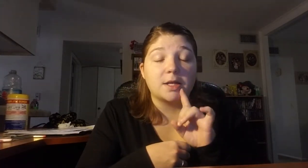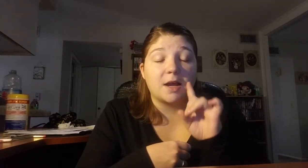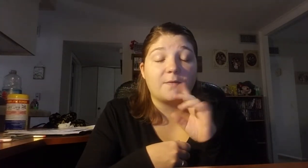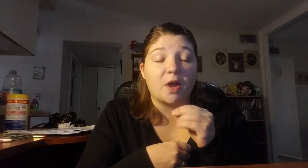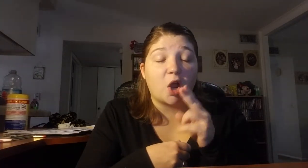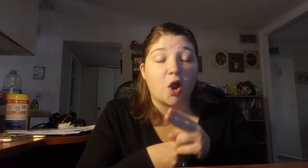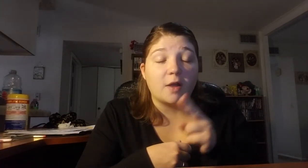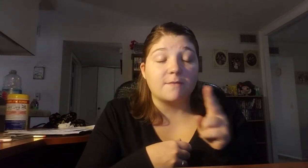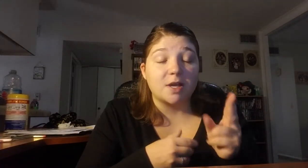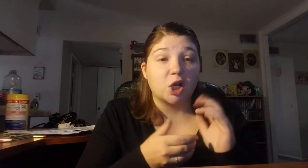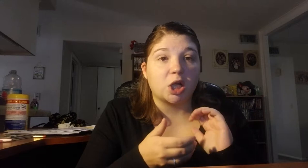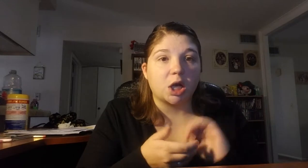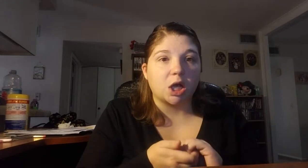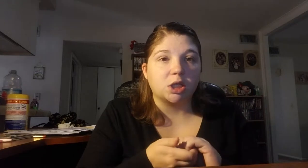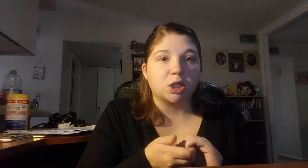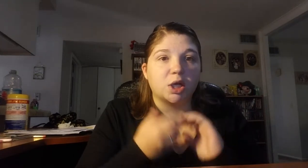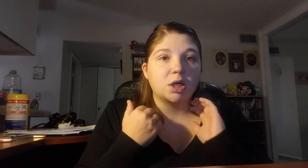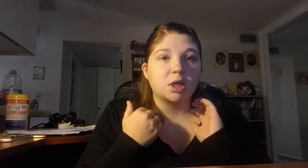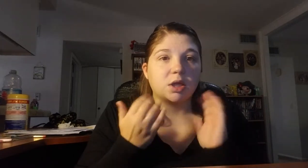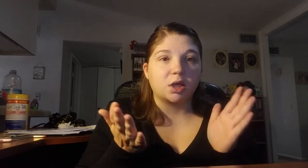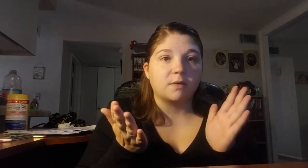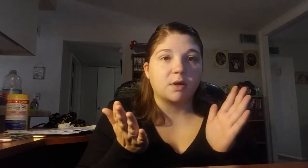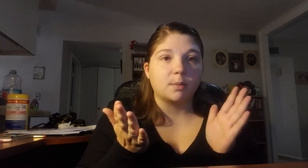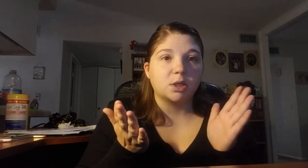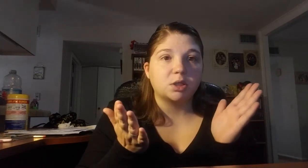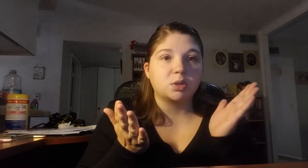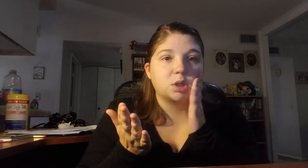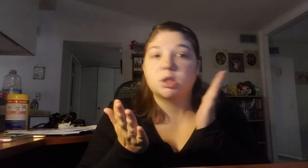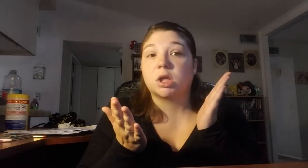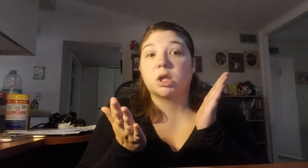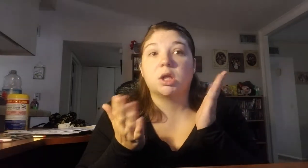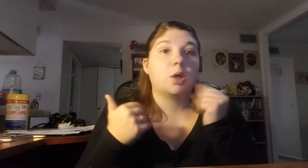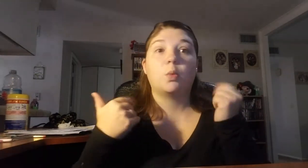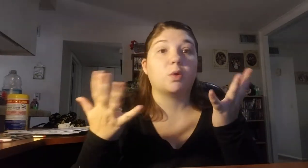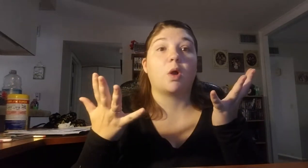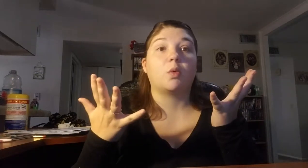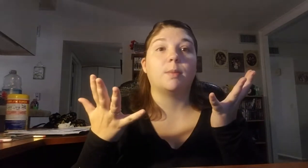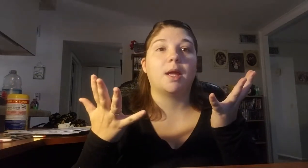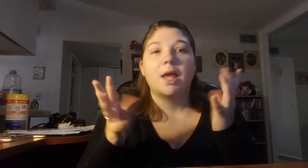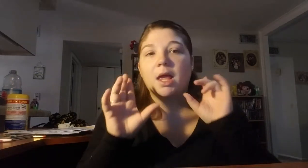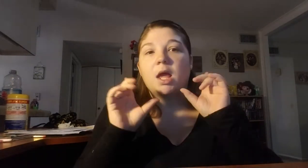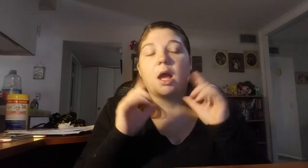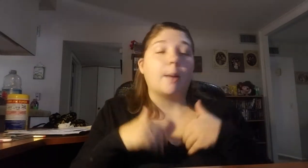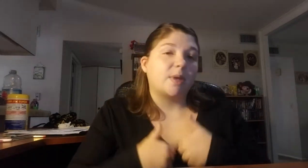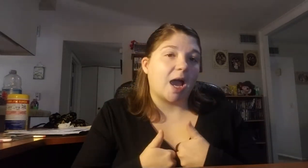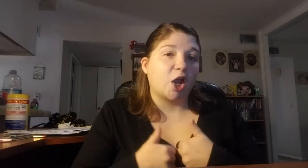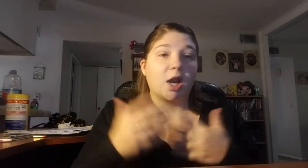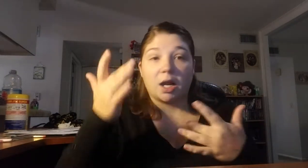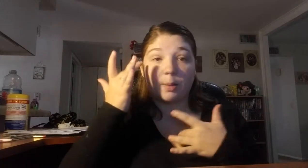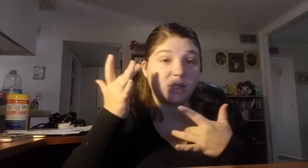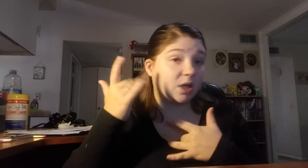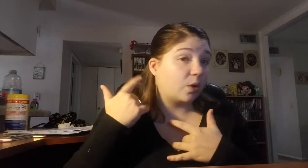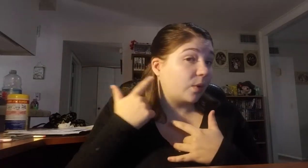my deaf and hard of hearing connection. Thank you very much. What's wrong with me? I'm tired and I'm sick with my